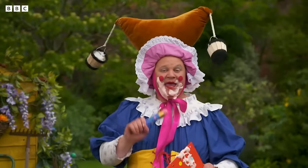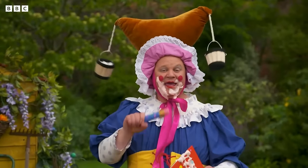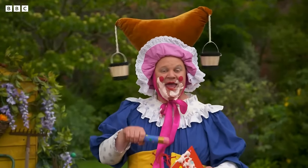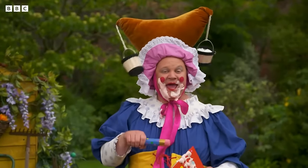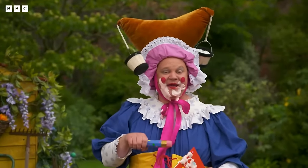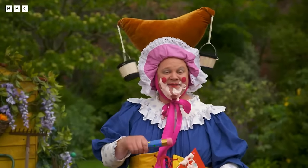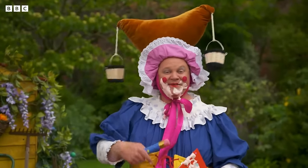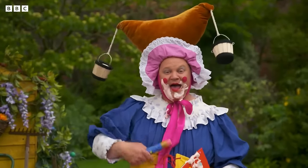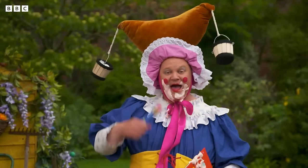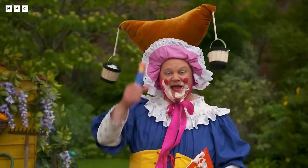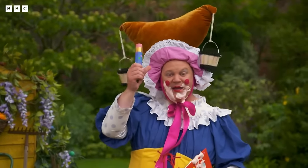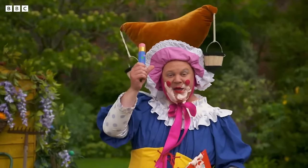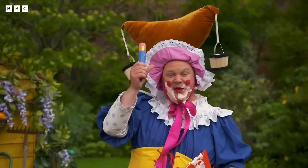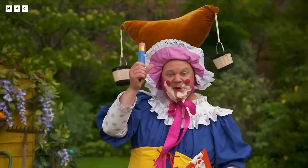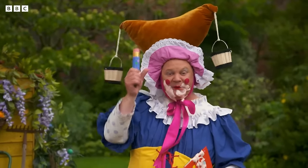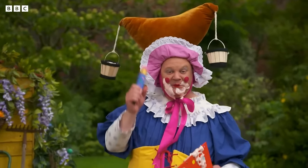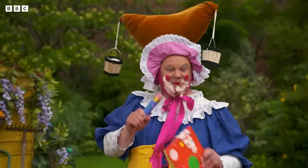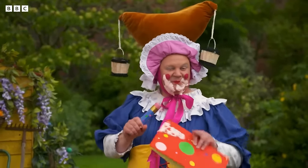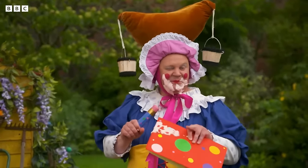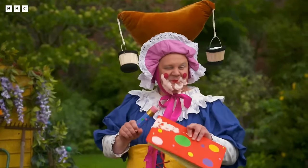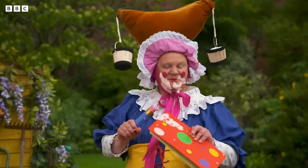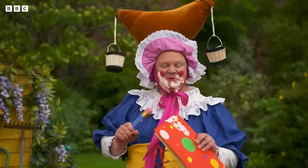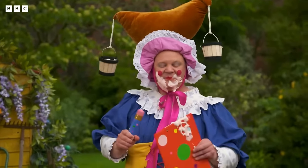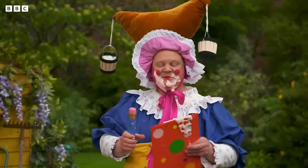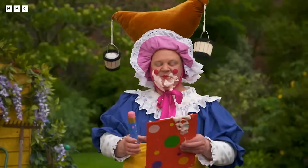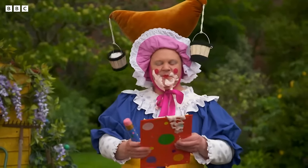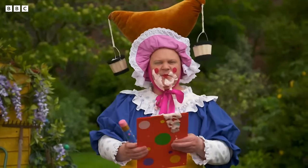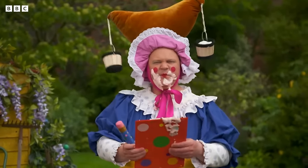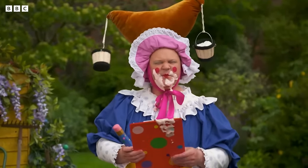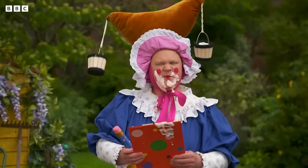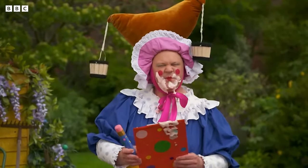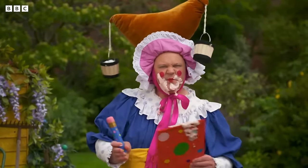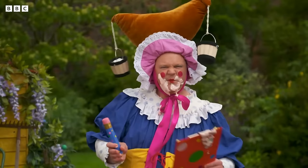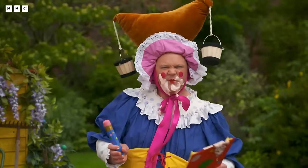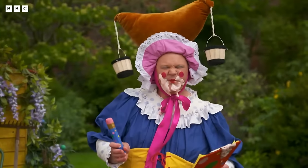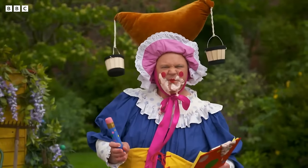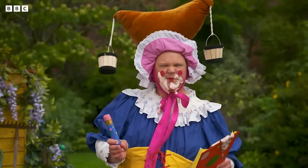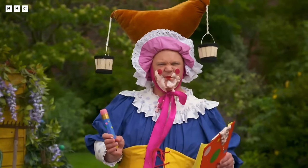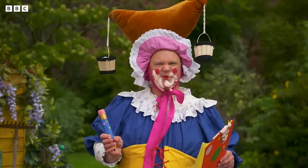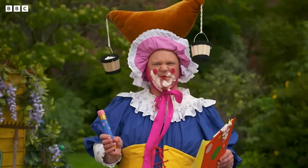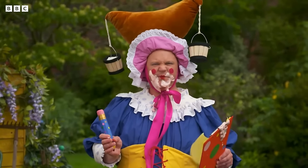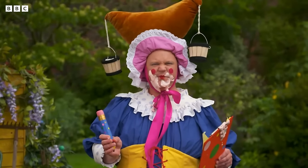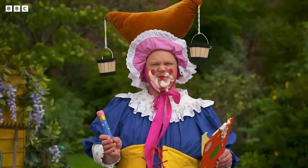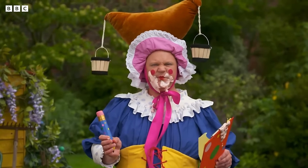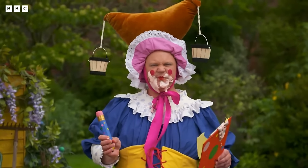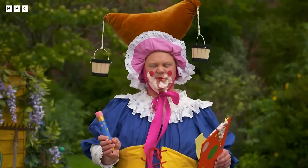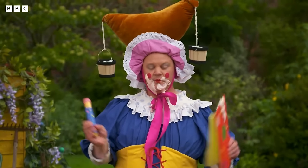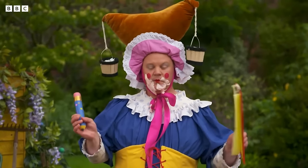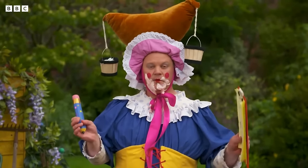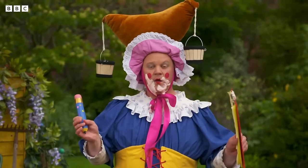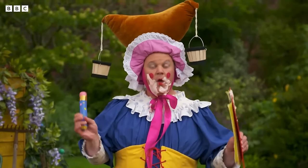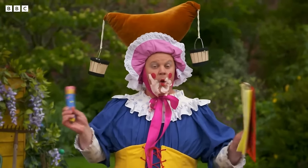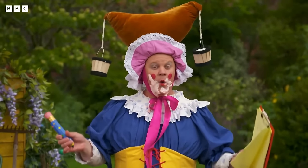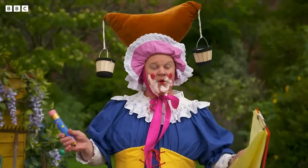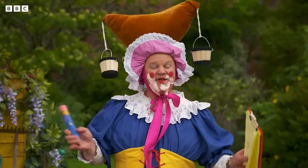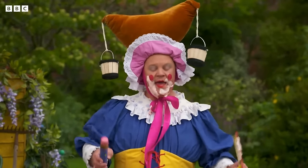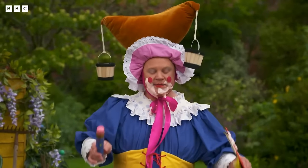mean... yes, I know. Before you go, please could you show us a sign for strawberry? Oh, yes,